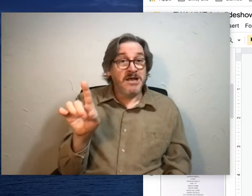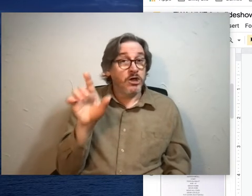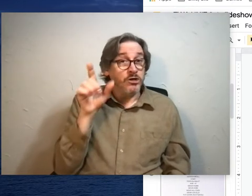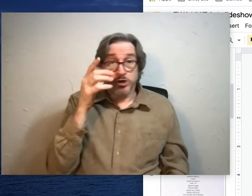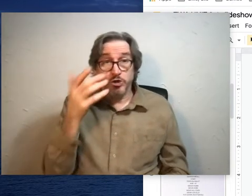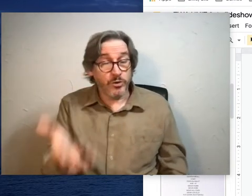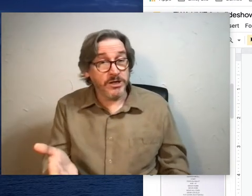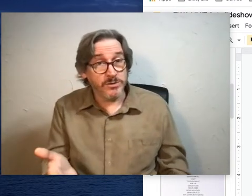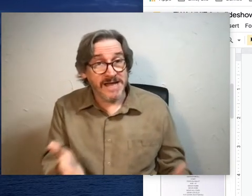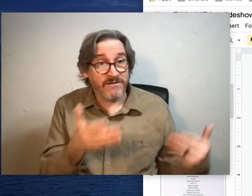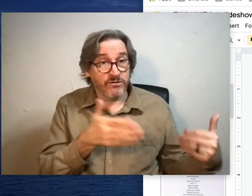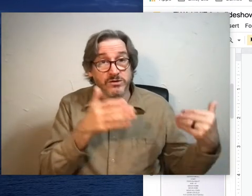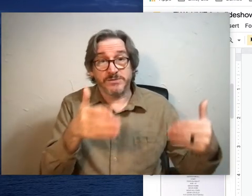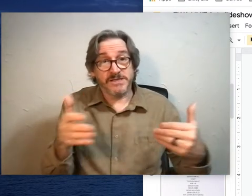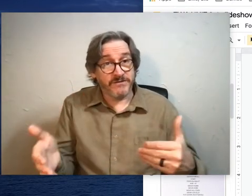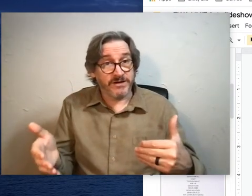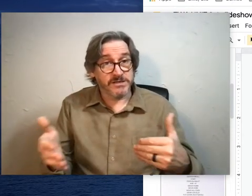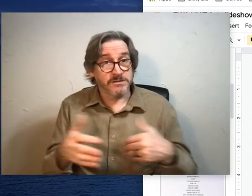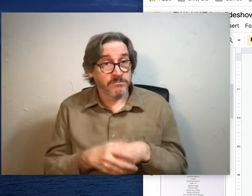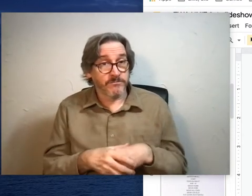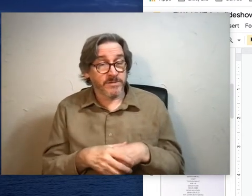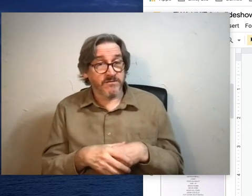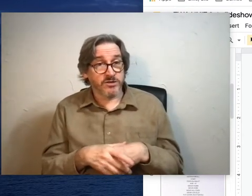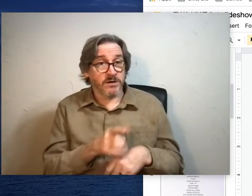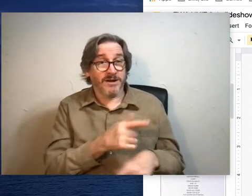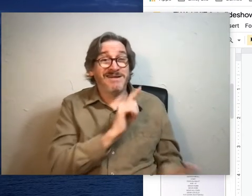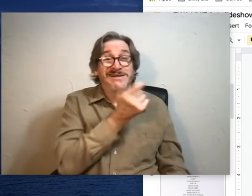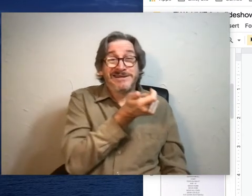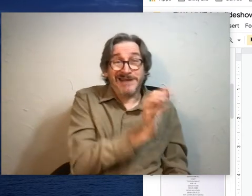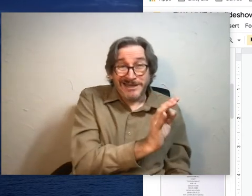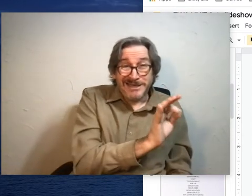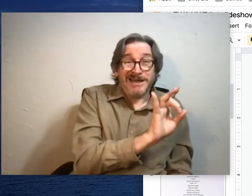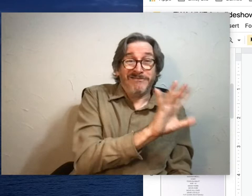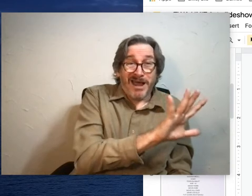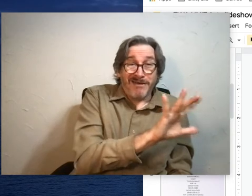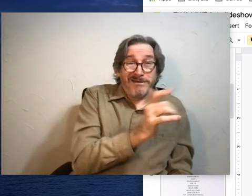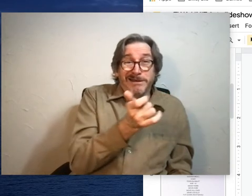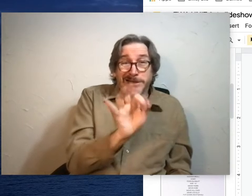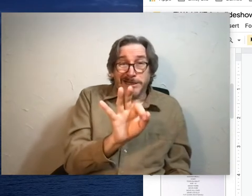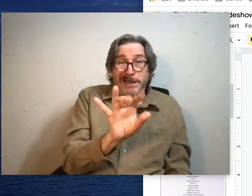1991. So you can use that for those specifics. If we're talking about